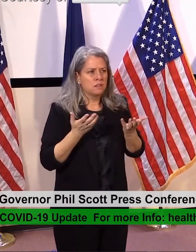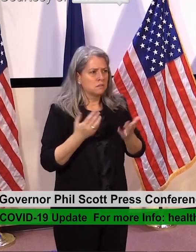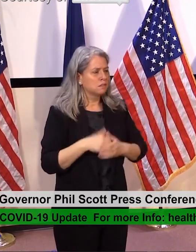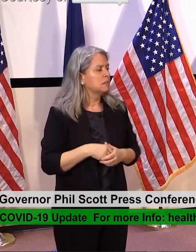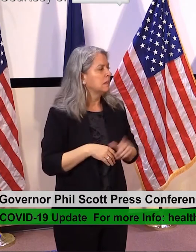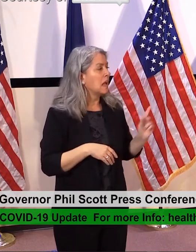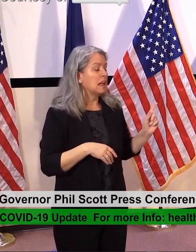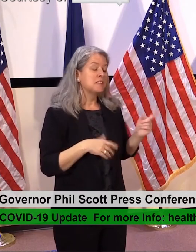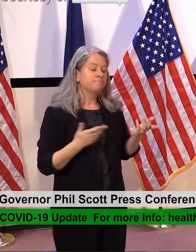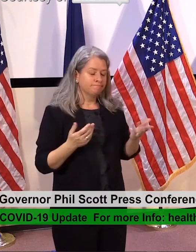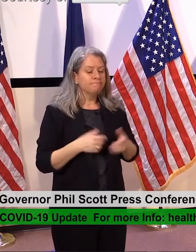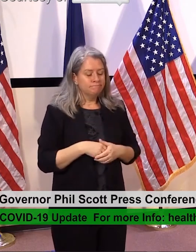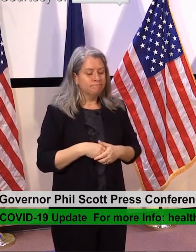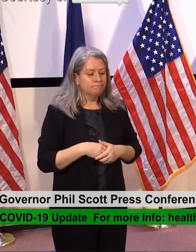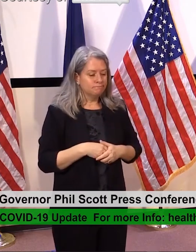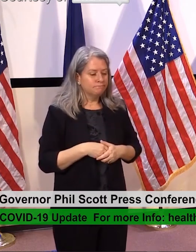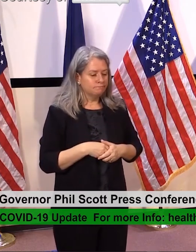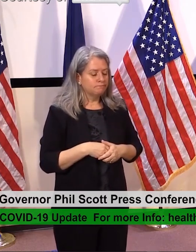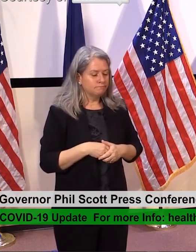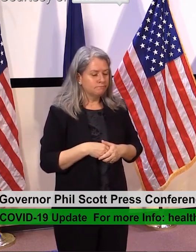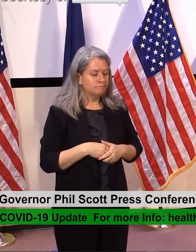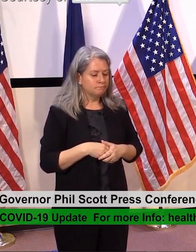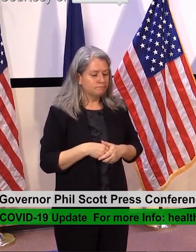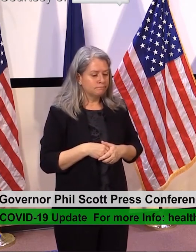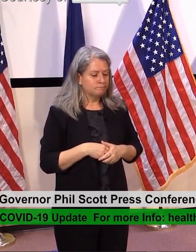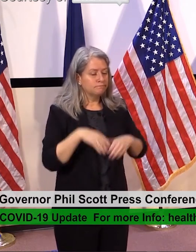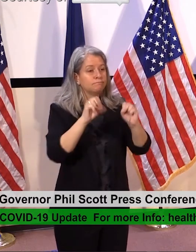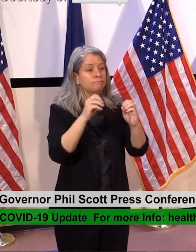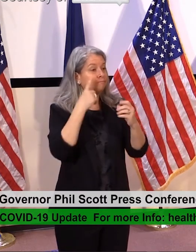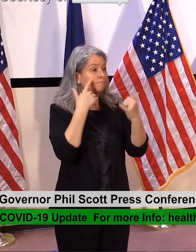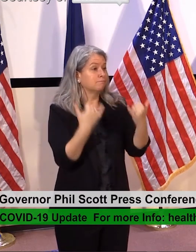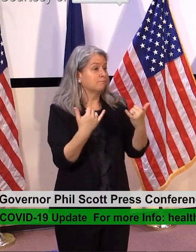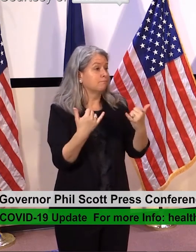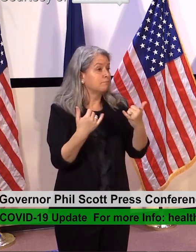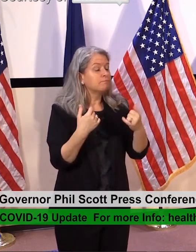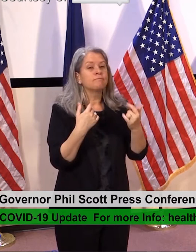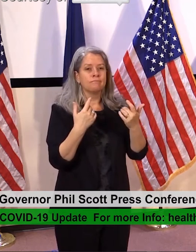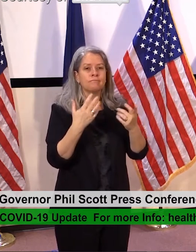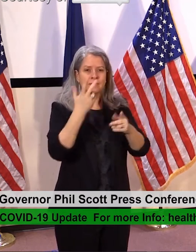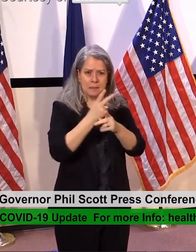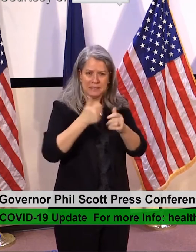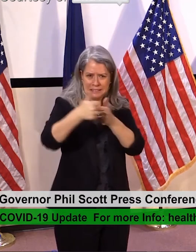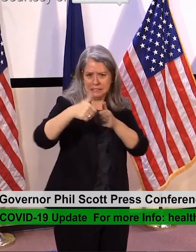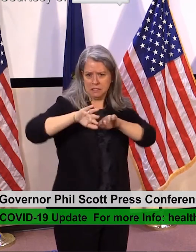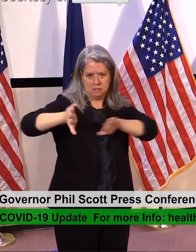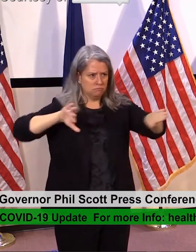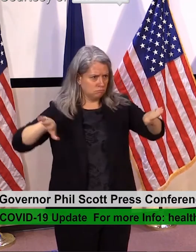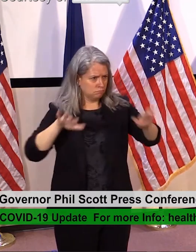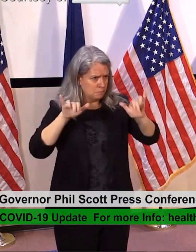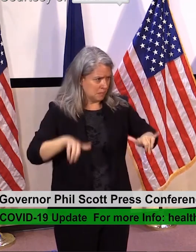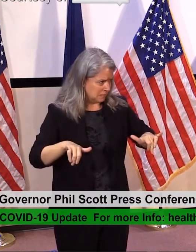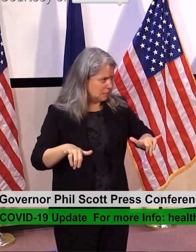is that what we're trying to do today, to socially distance ourselves, trying to put measures into